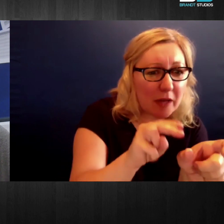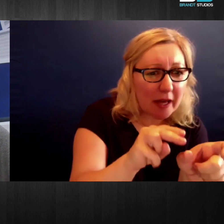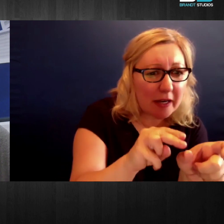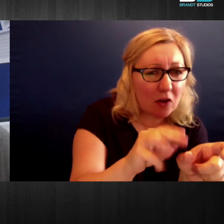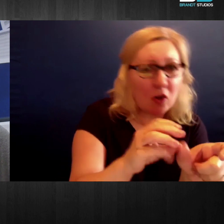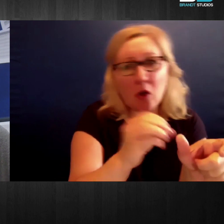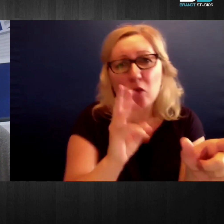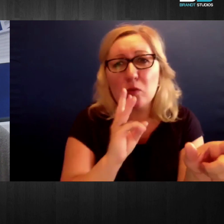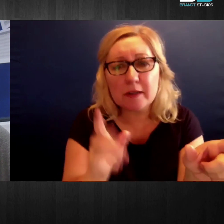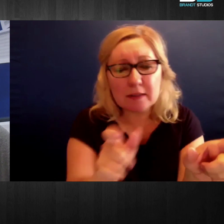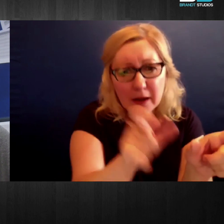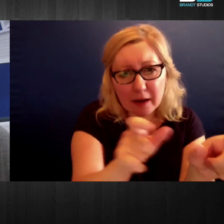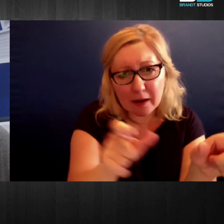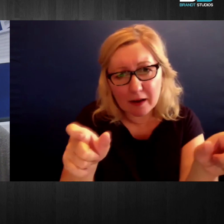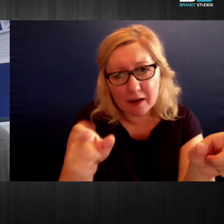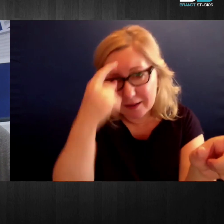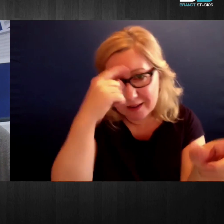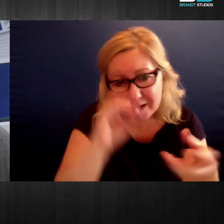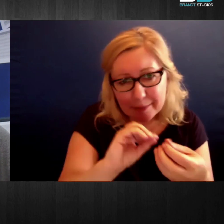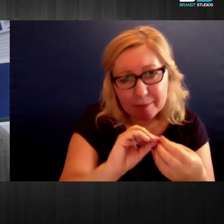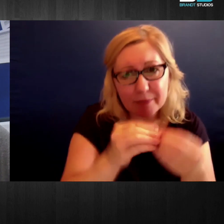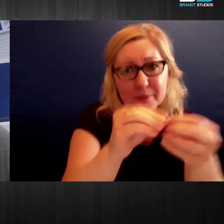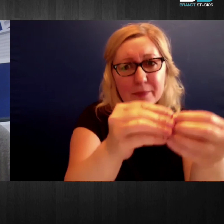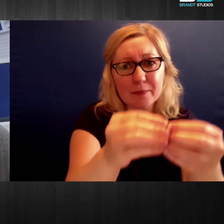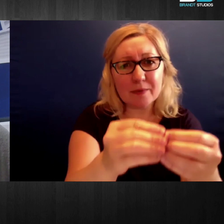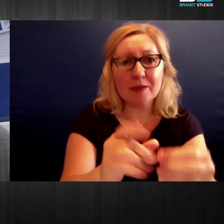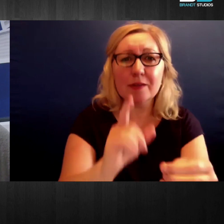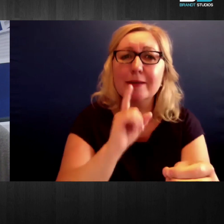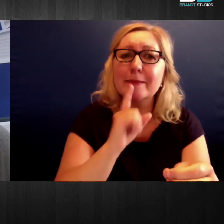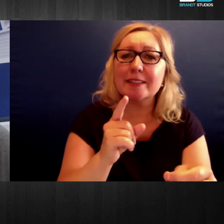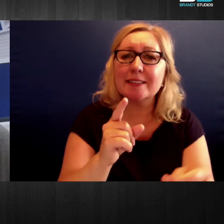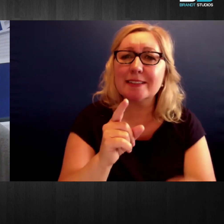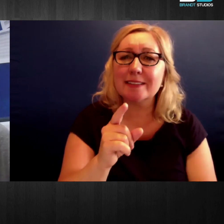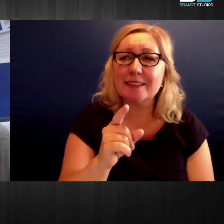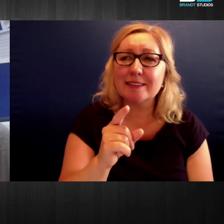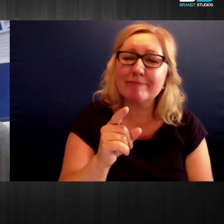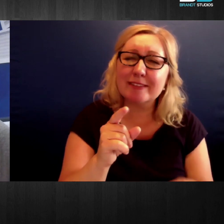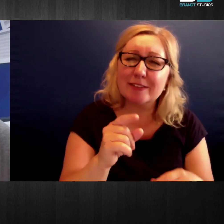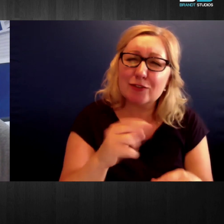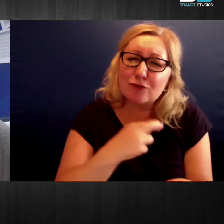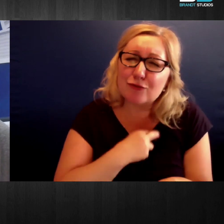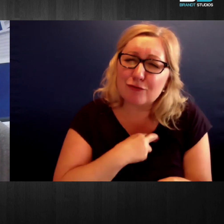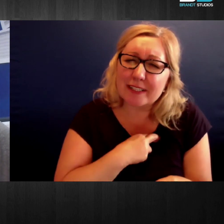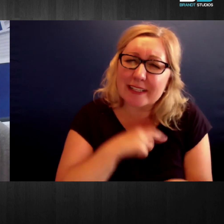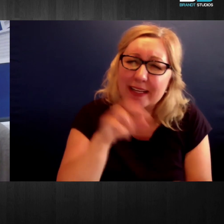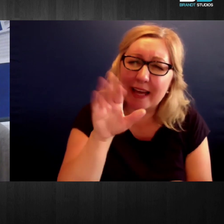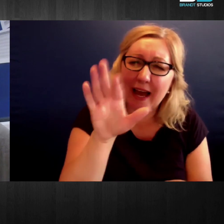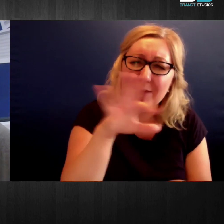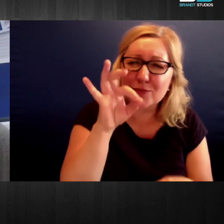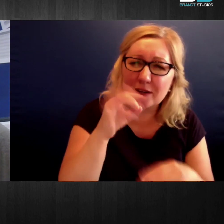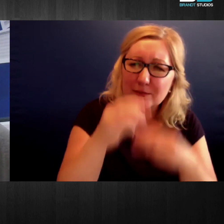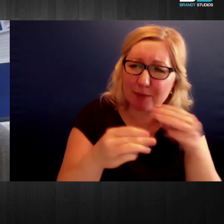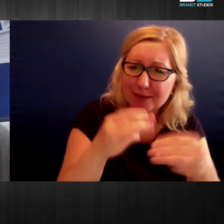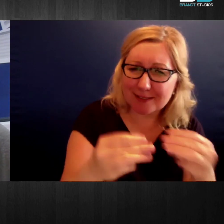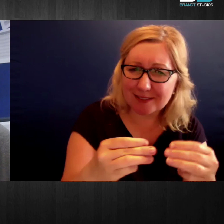abstract process, very hard, very I don't know I can't find the word for it really. But it's